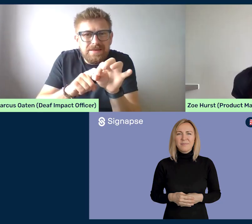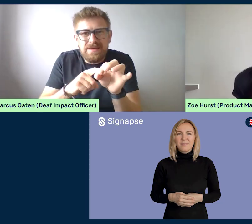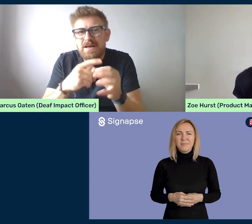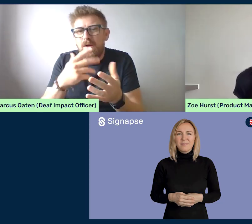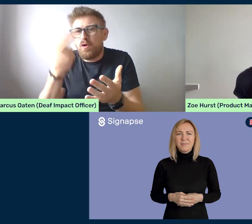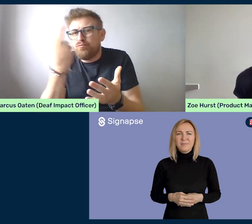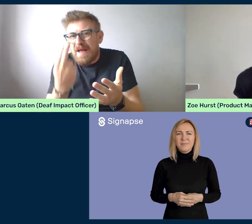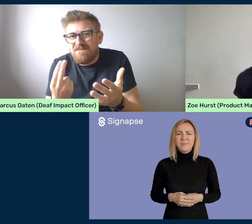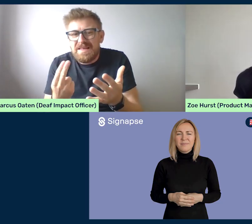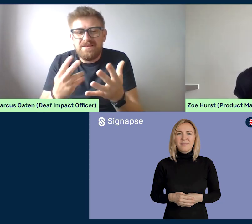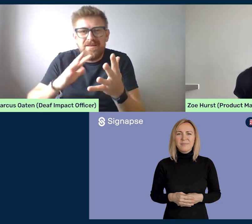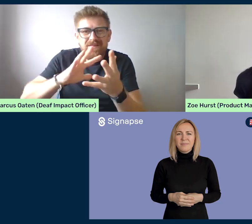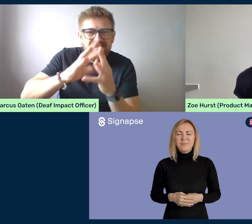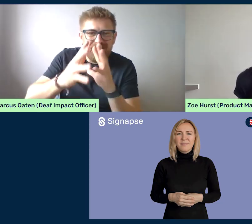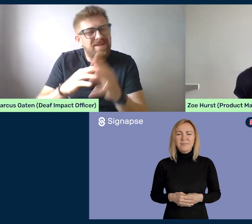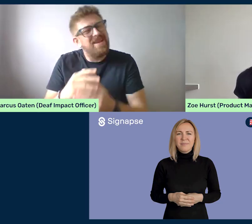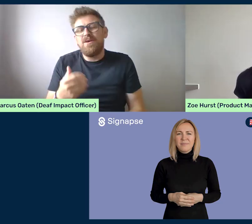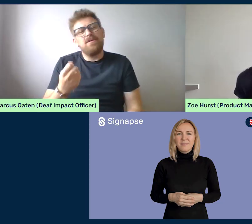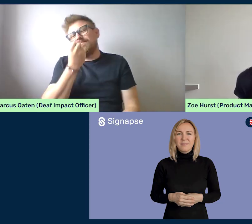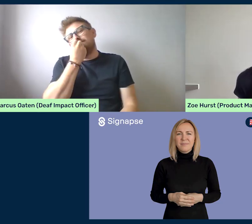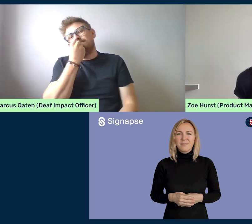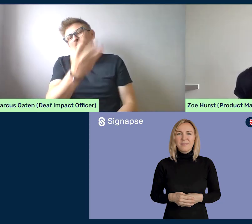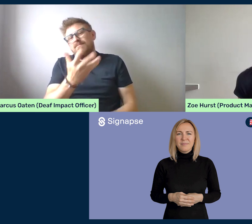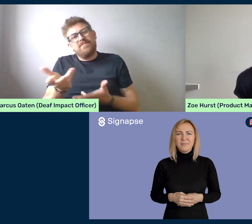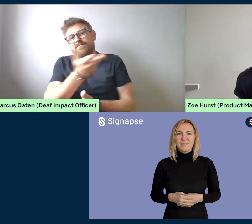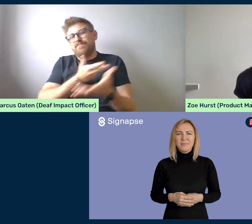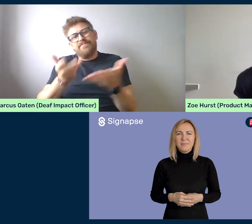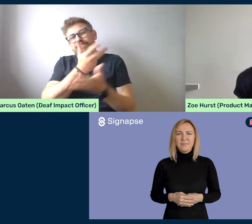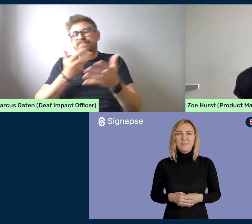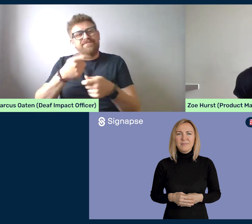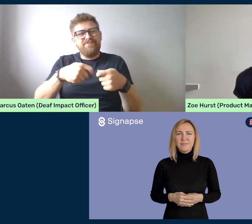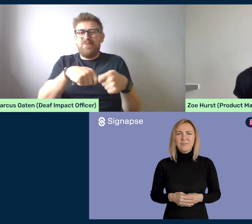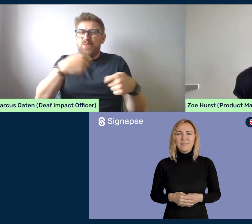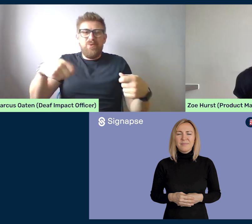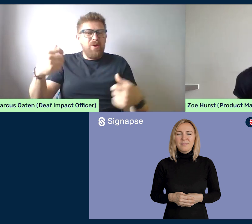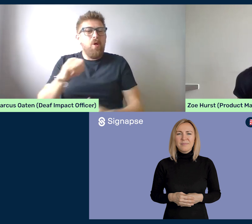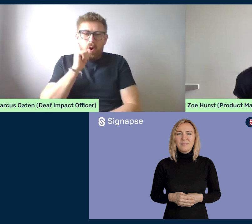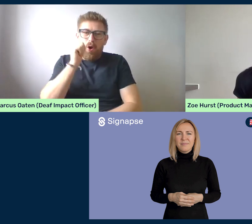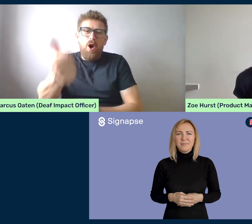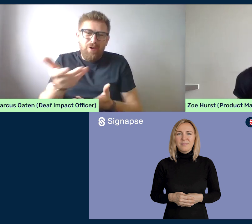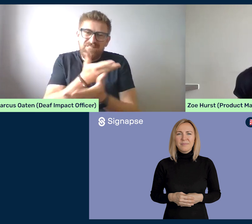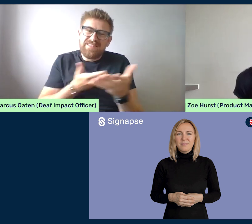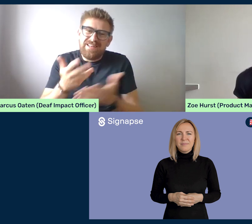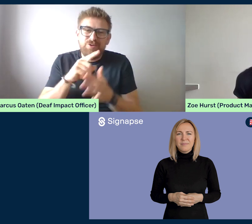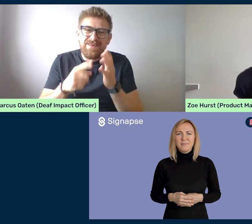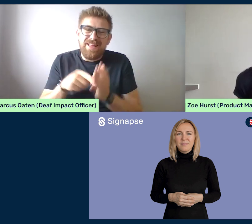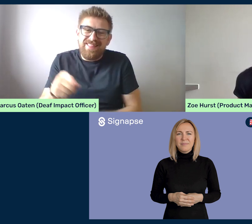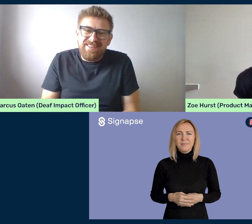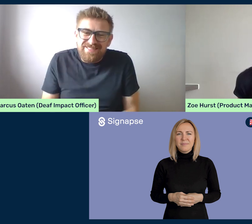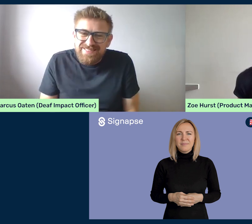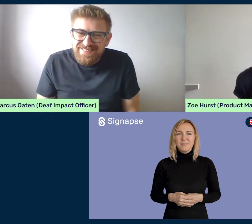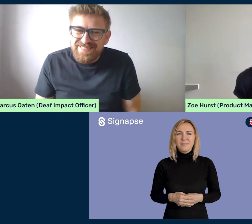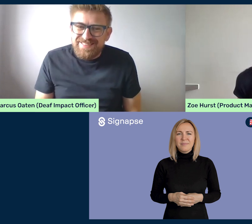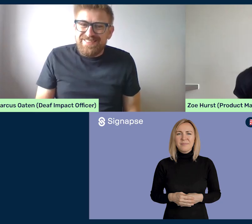facial expression and the quality Yeah. of that, the graphics, the, you know, how they rendered the hands. We